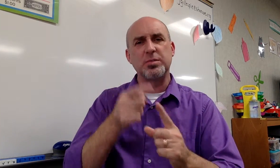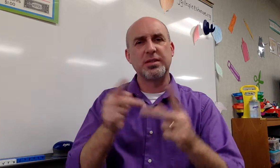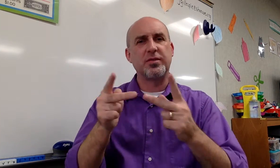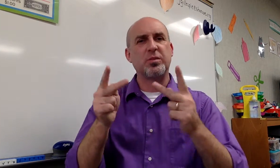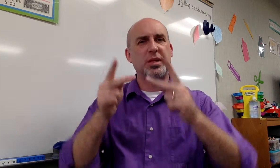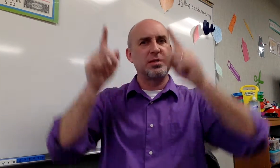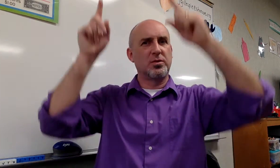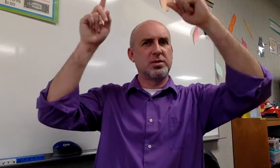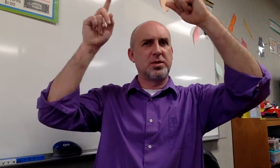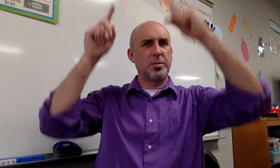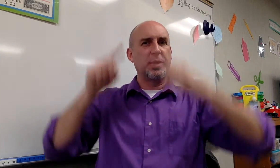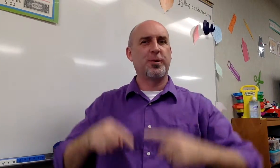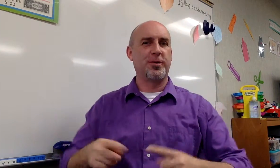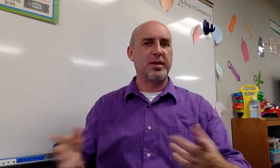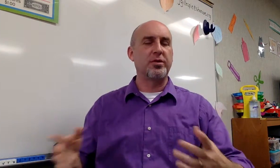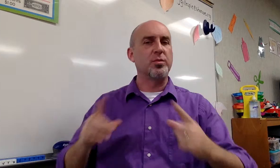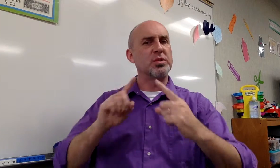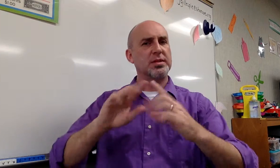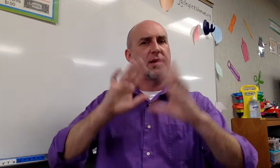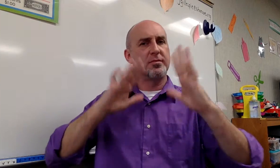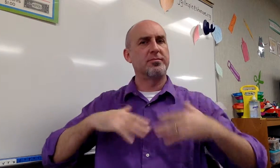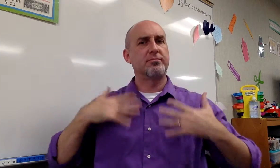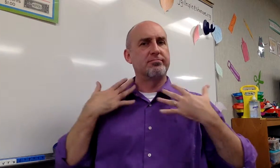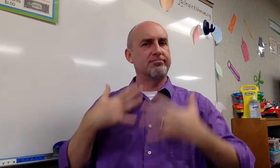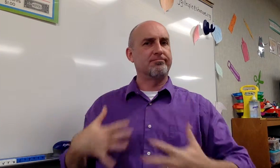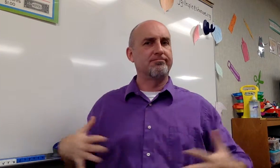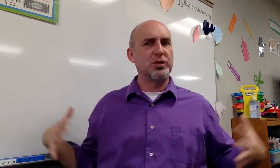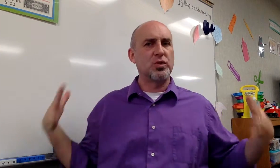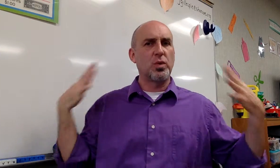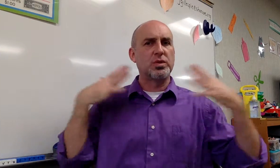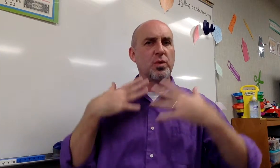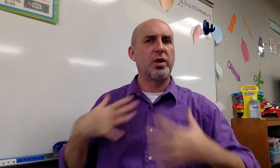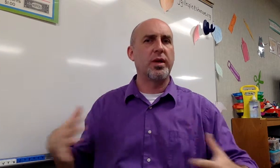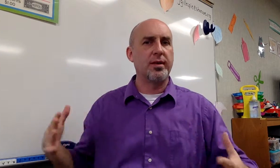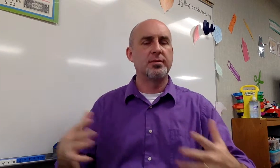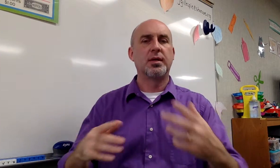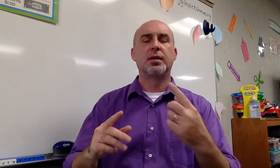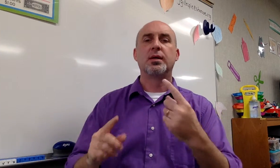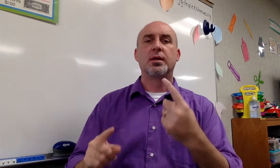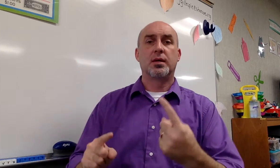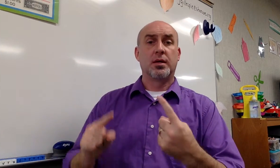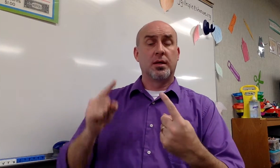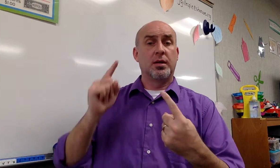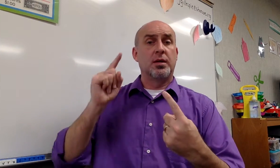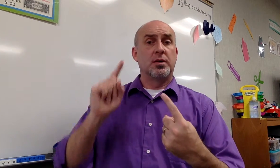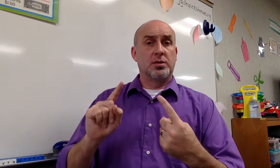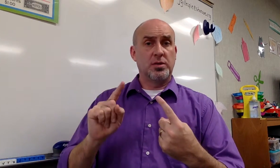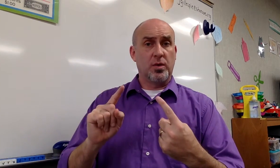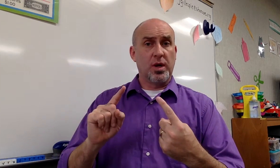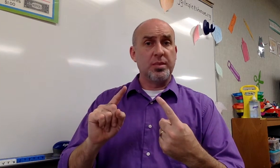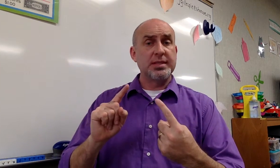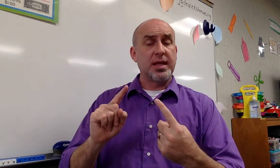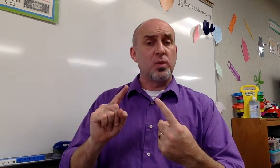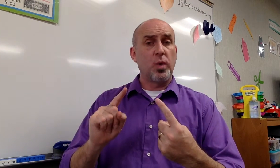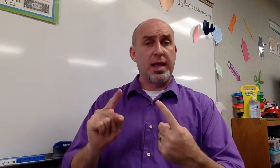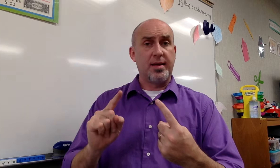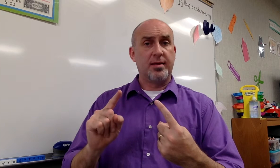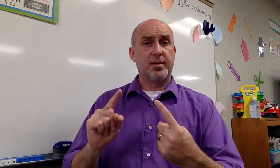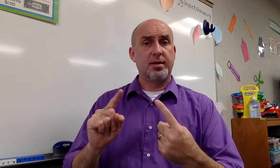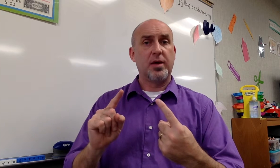specific place. Don't start up here or down here, but just kind of your torso area. So I'm going to sign when. Now, if I